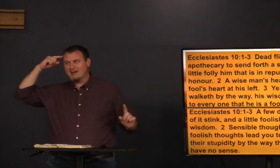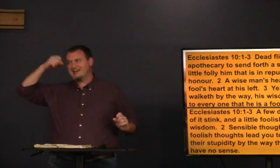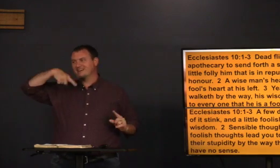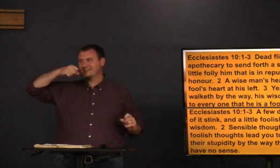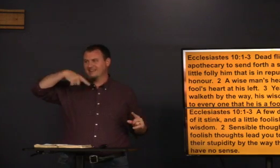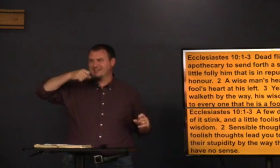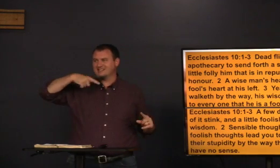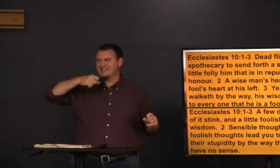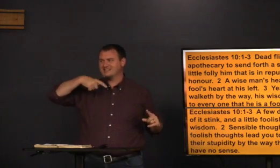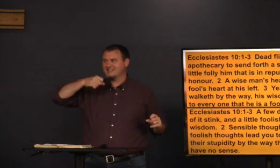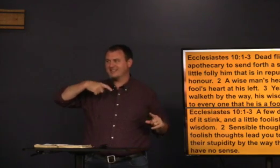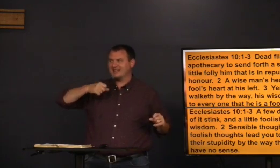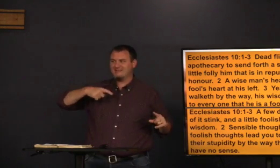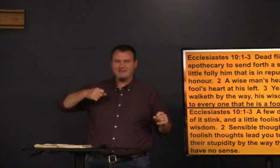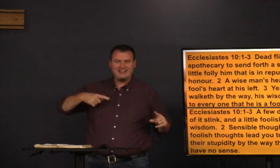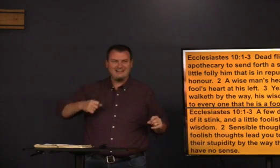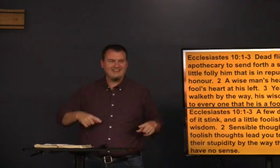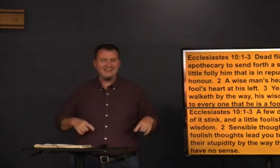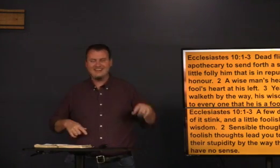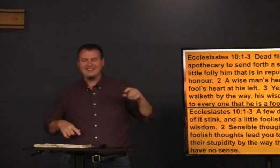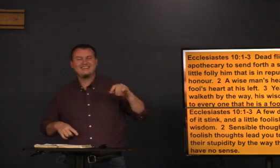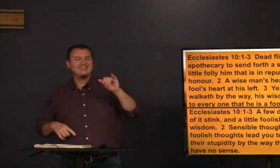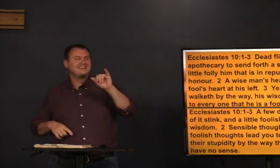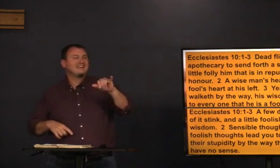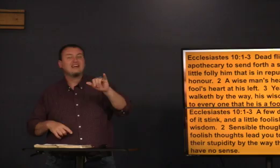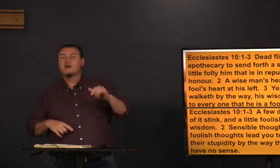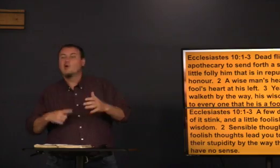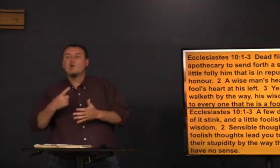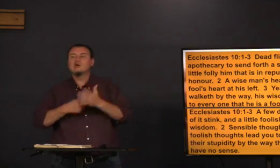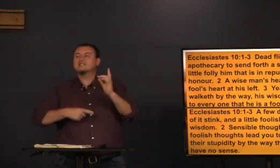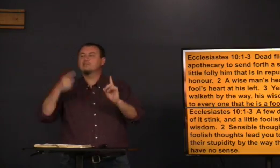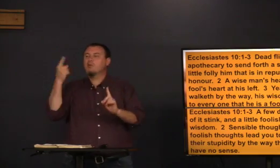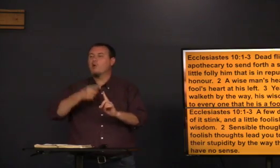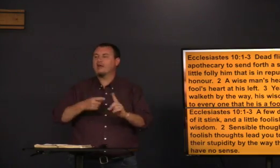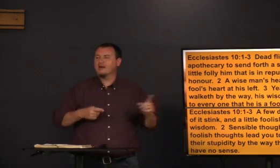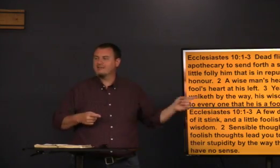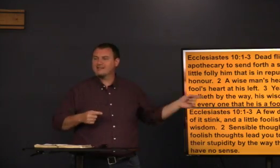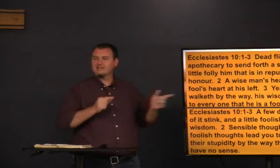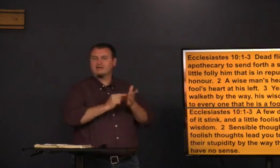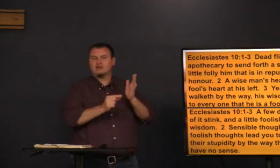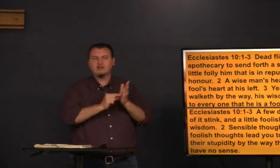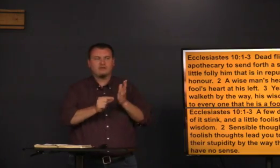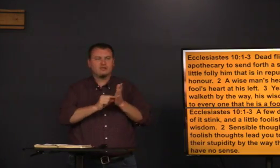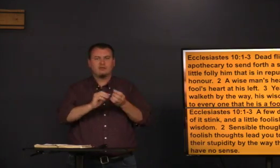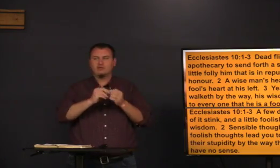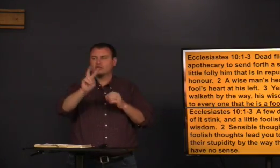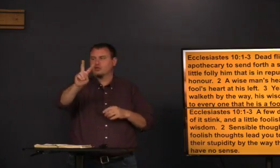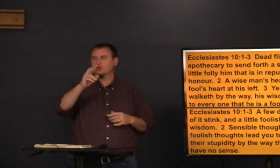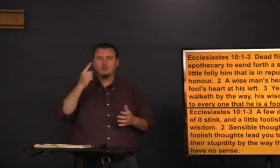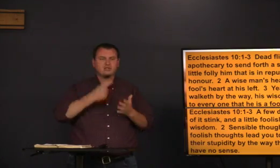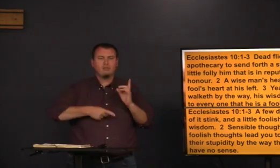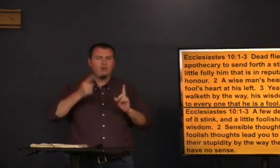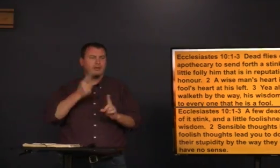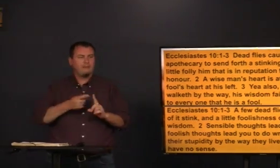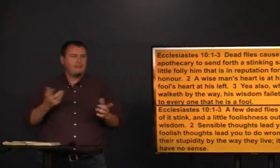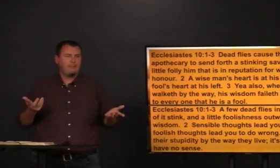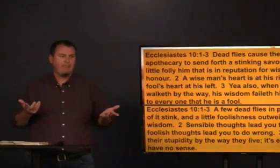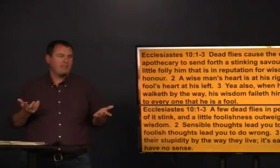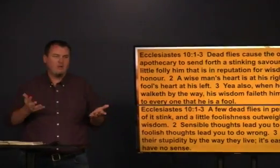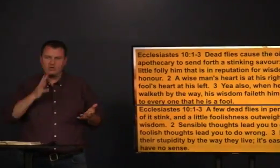brain is to the left hand. What's the point of this verse, verse number 2? What's the point? What's